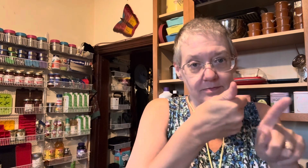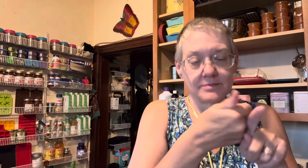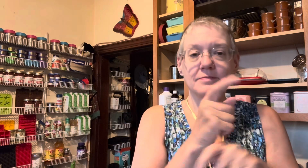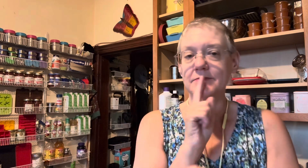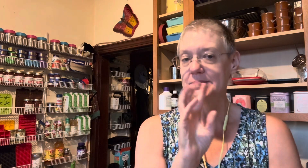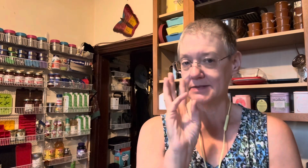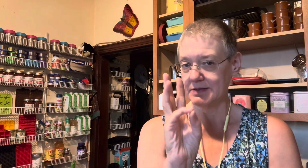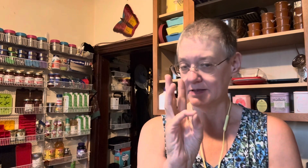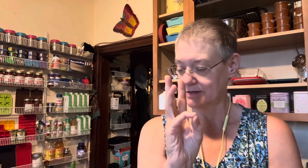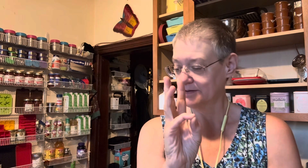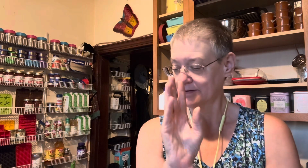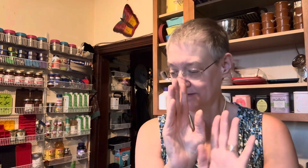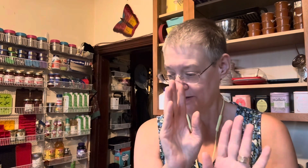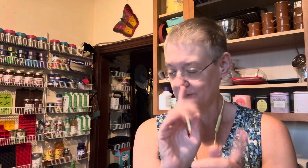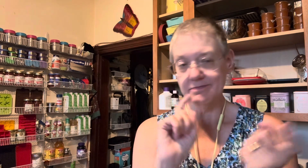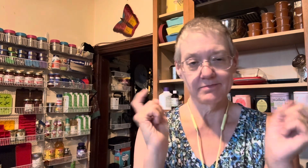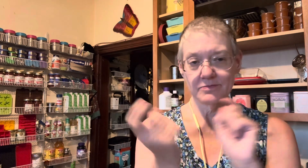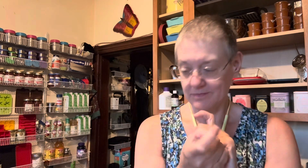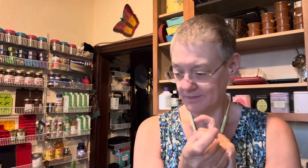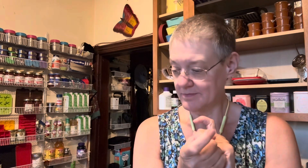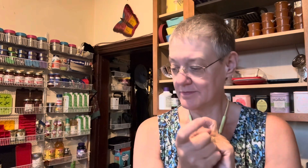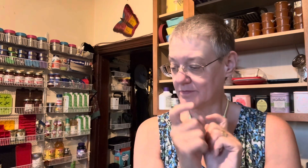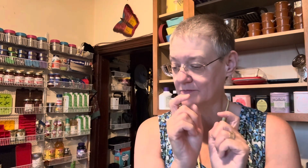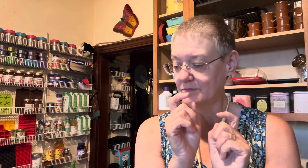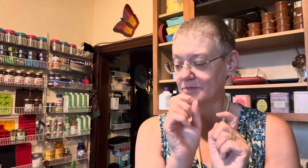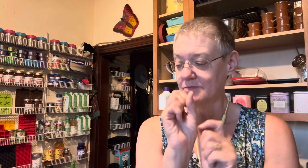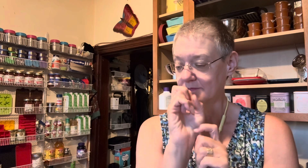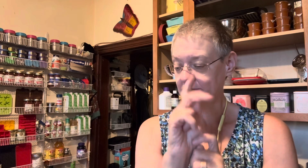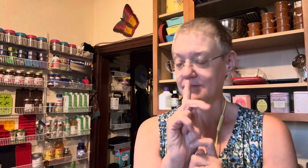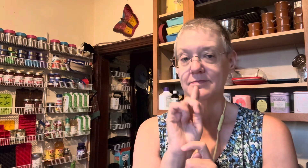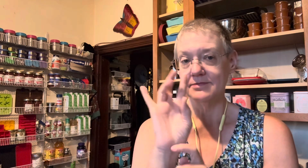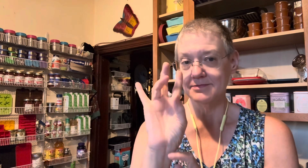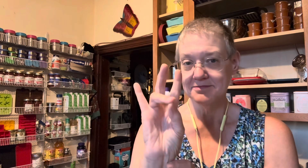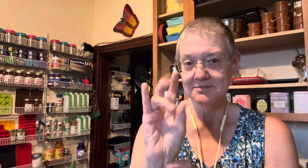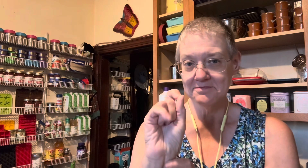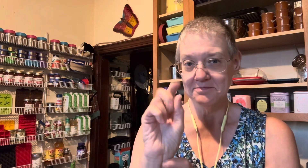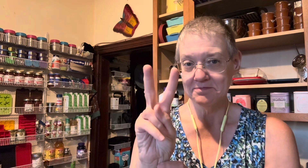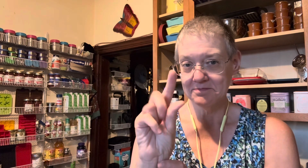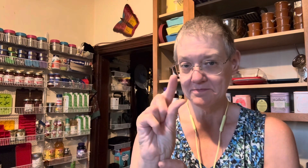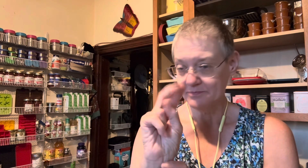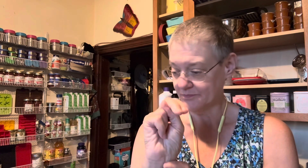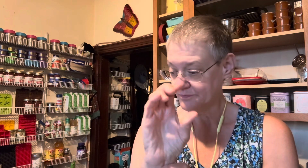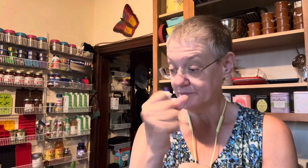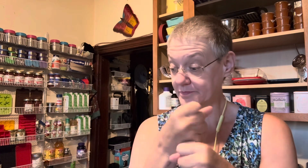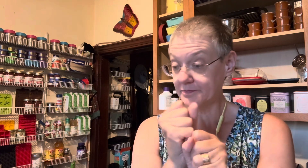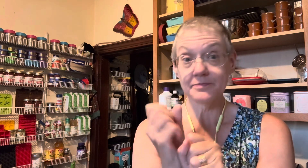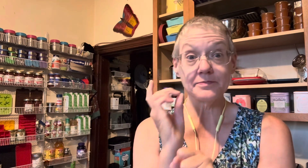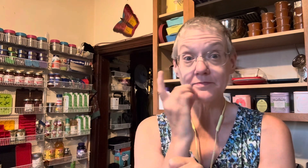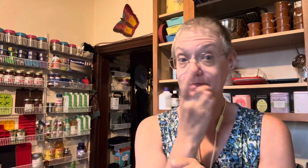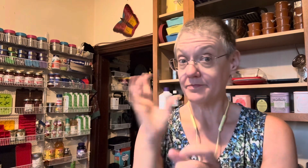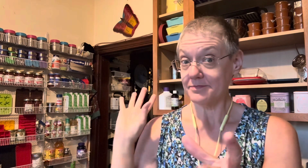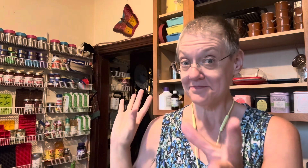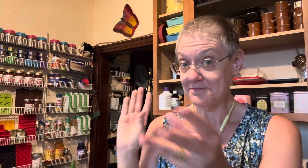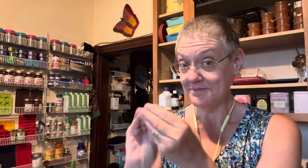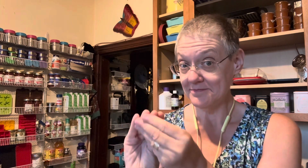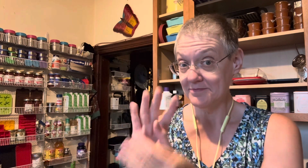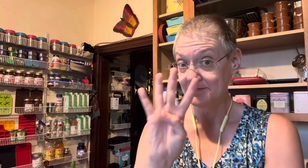carbs, but the container itself says 6. So I've been saying 8, but it's really 6 grams of net carbs.